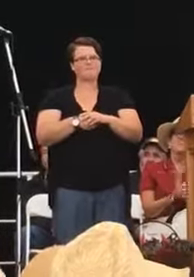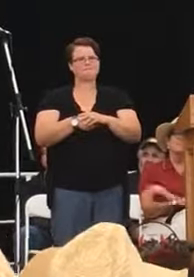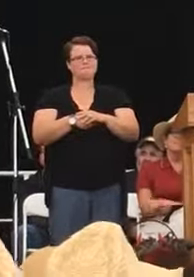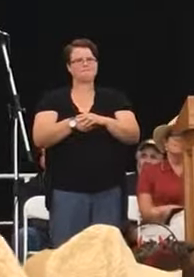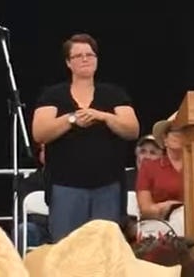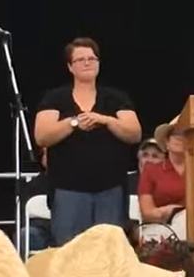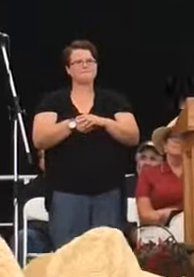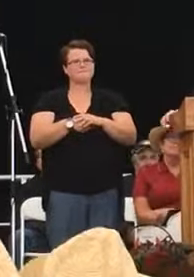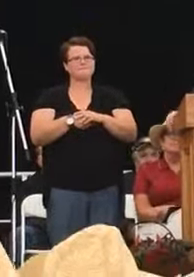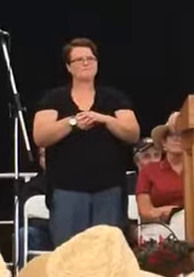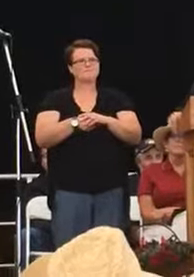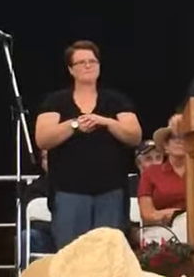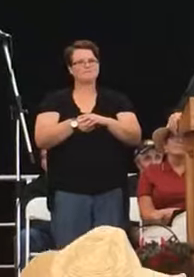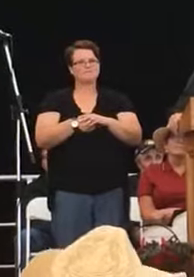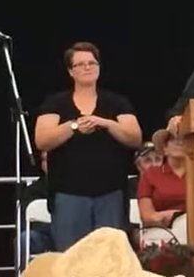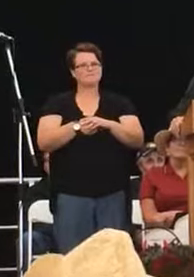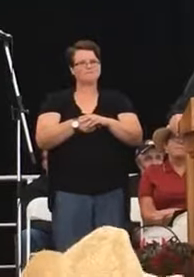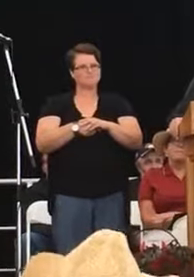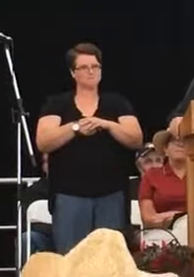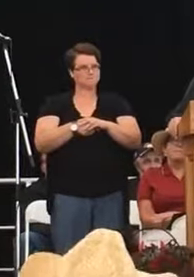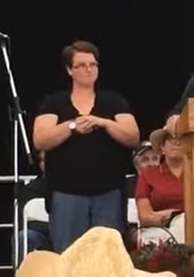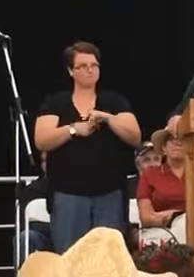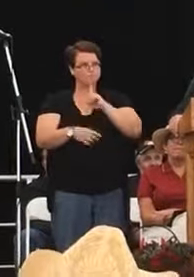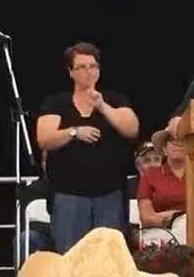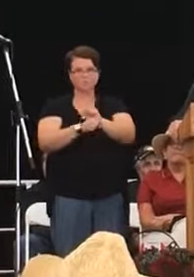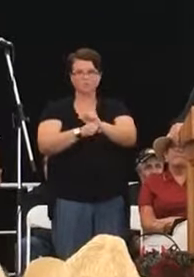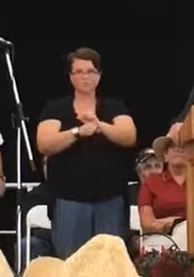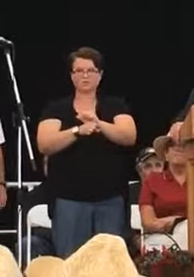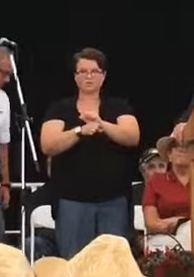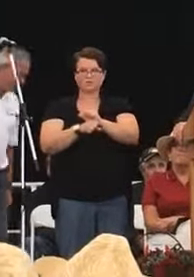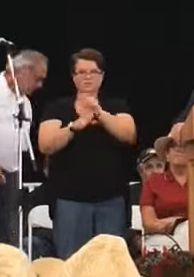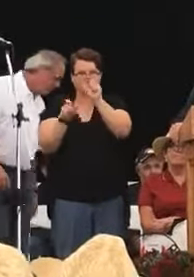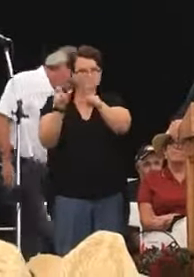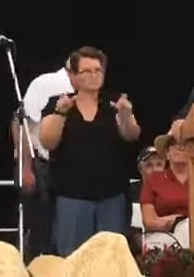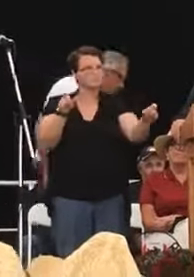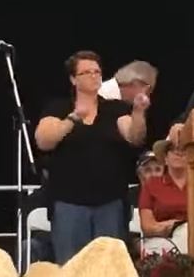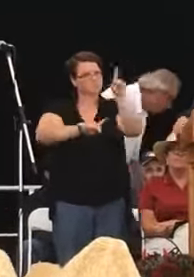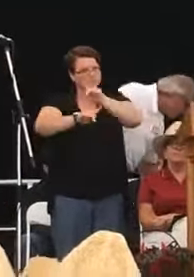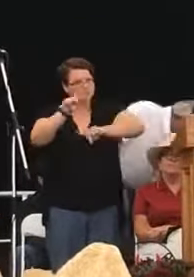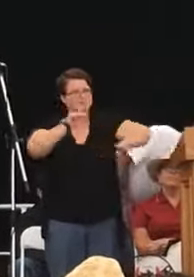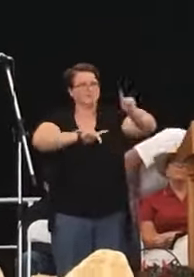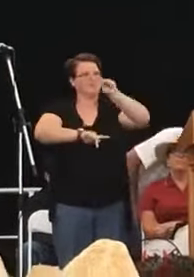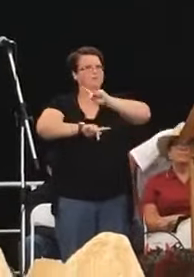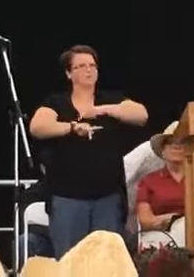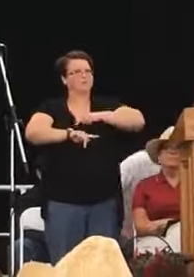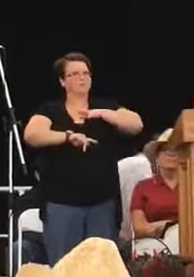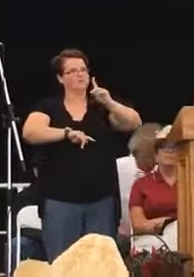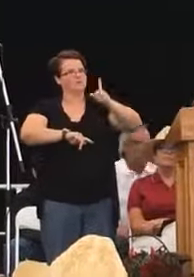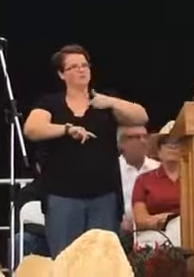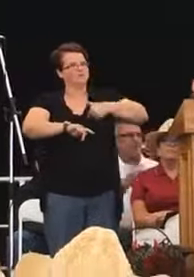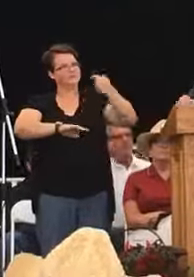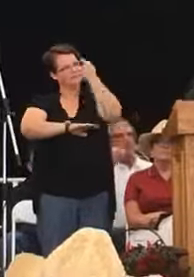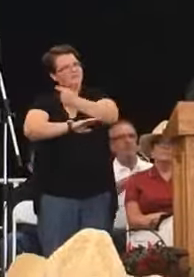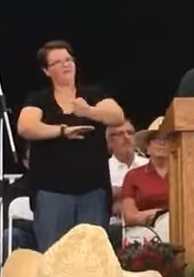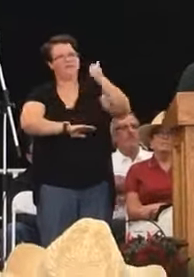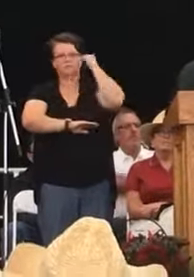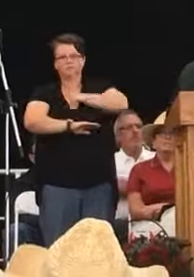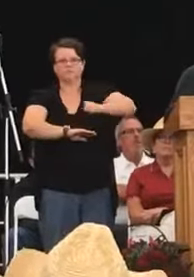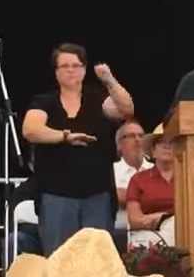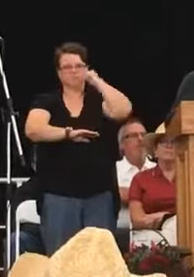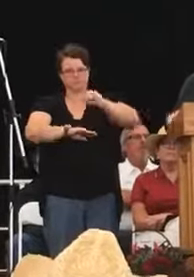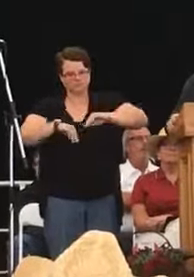You know, you're the people who grow the food that sustains us. And you create the jobs and generate